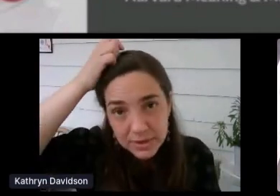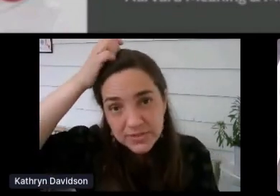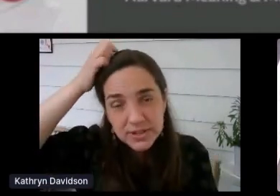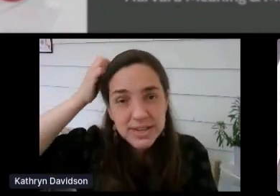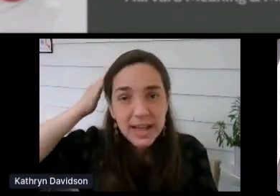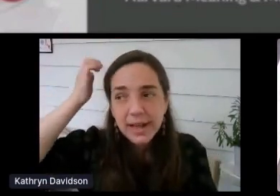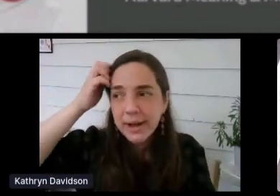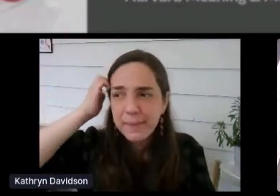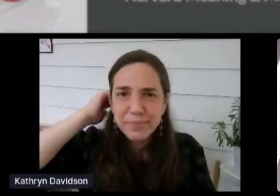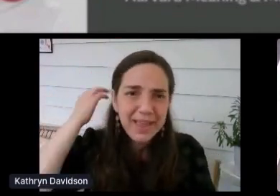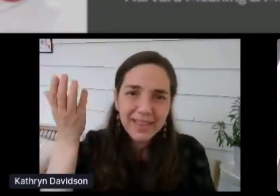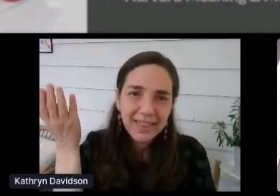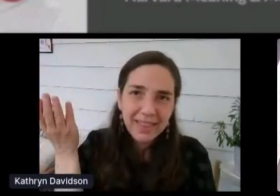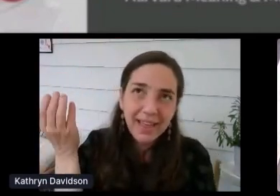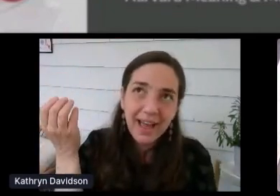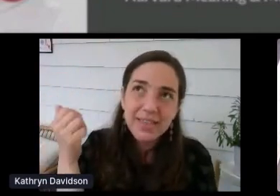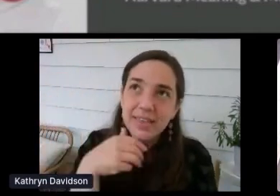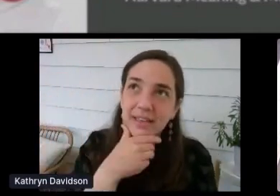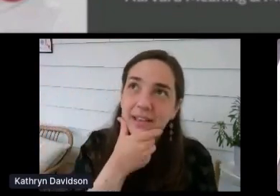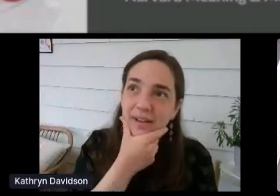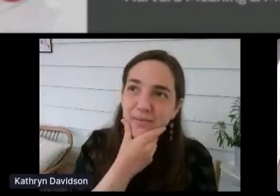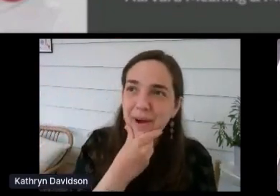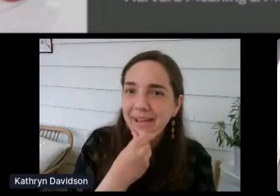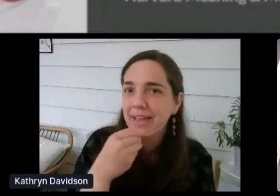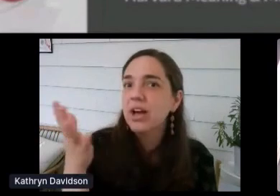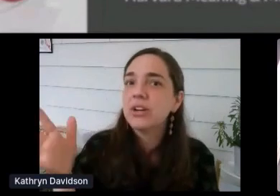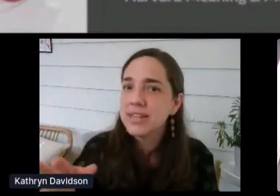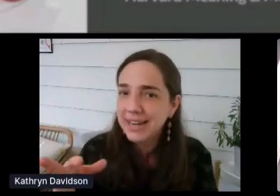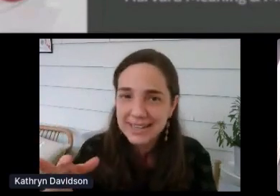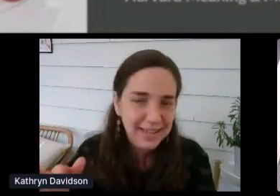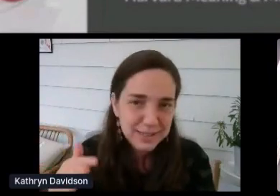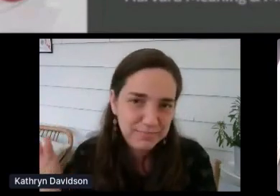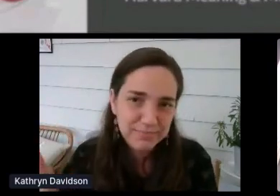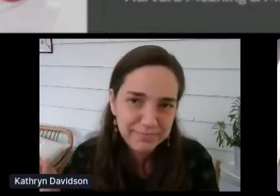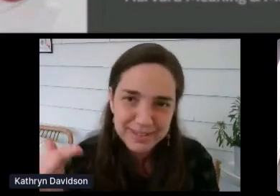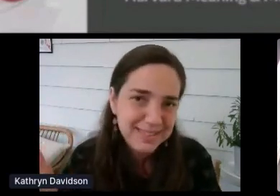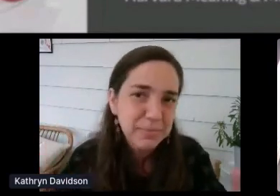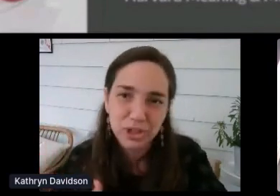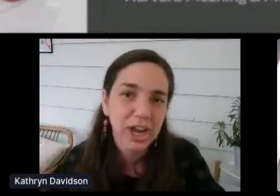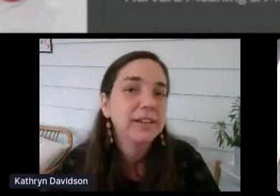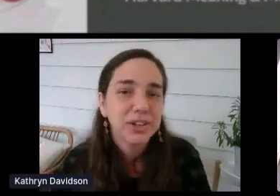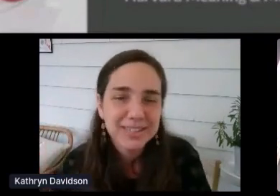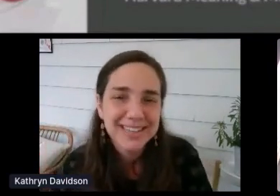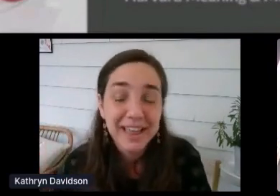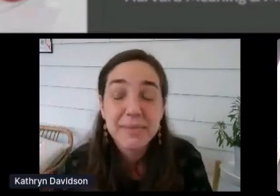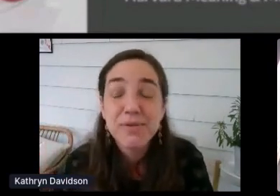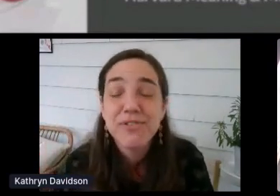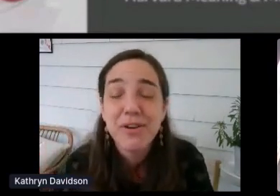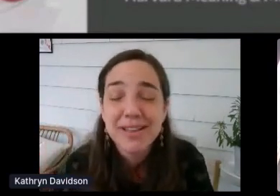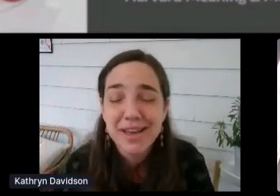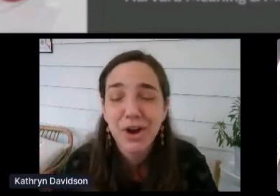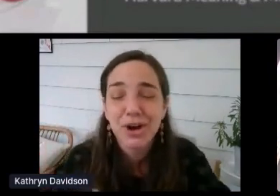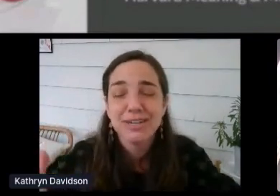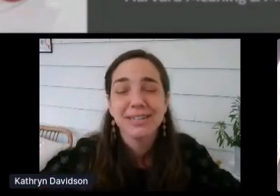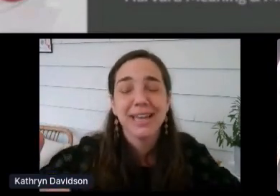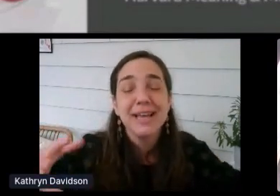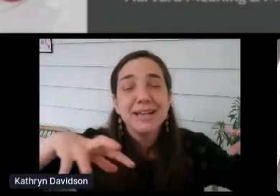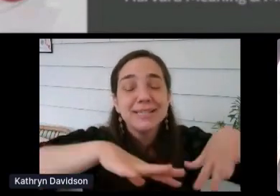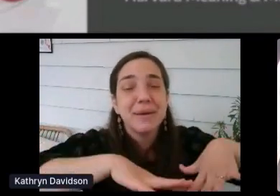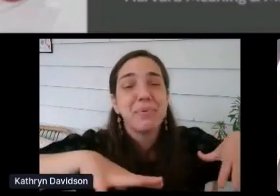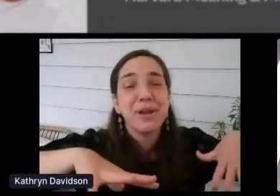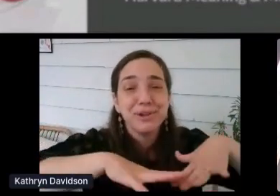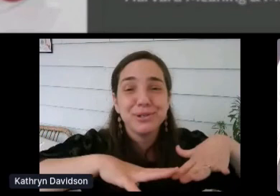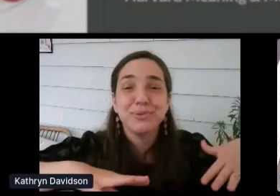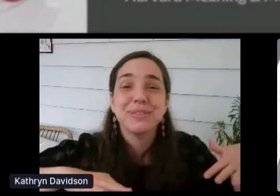another sign language first. And I think my like understanding is that it's the similar challenges. It can be very then hard to